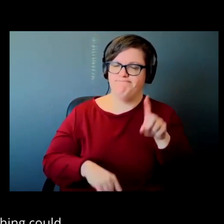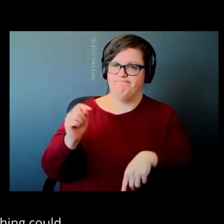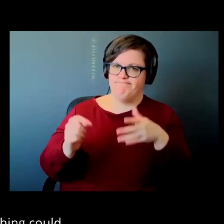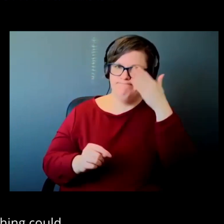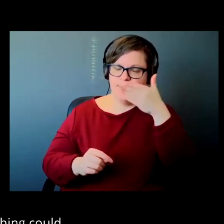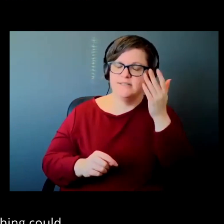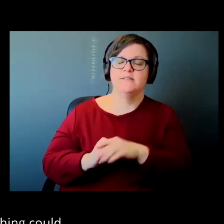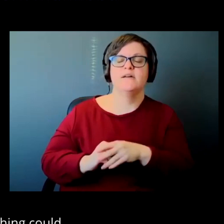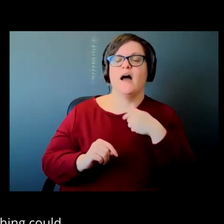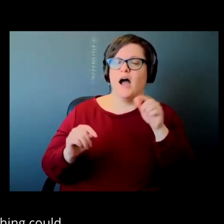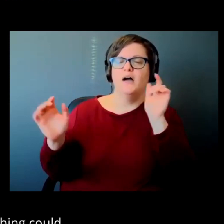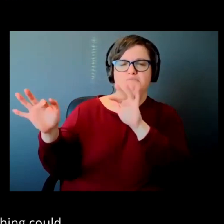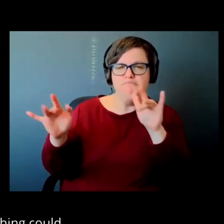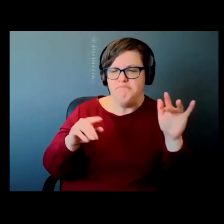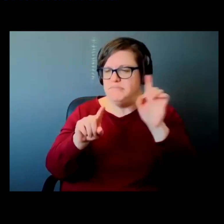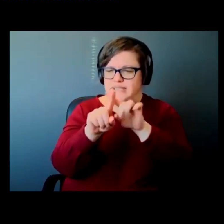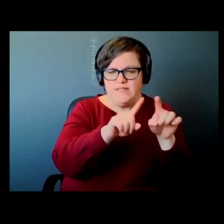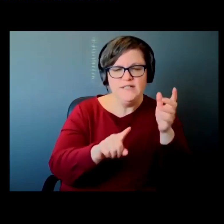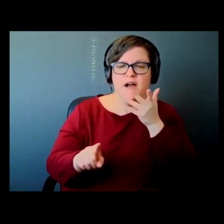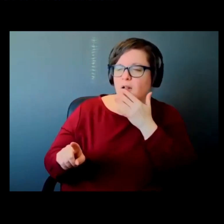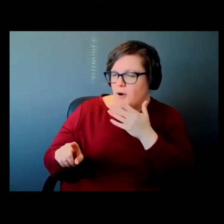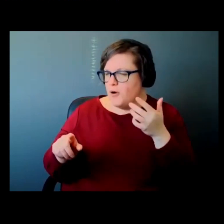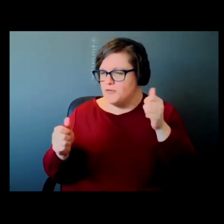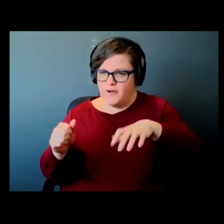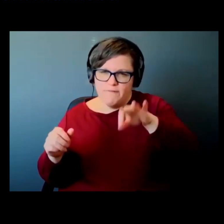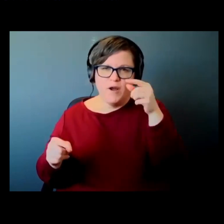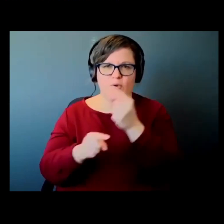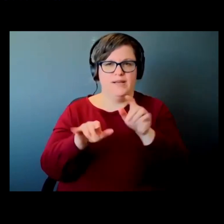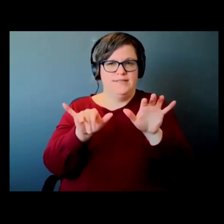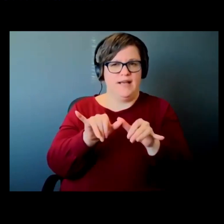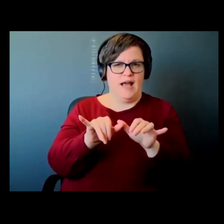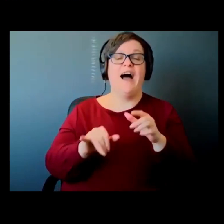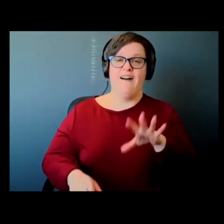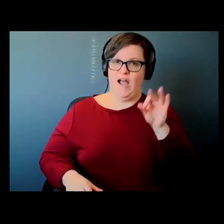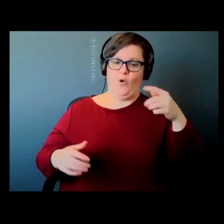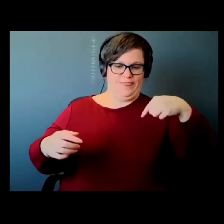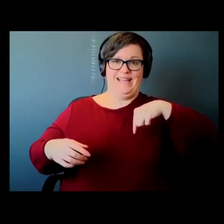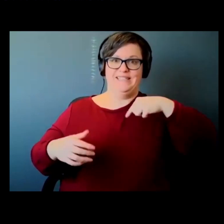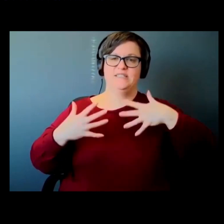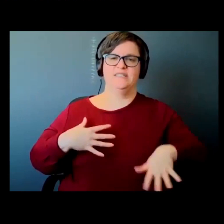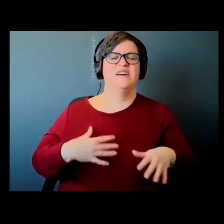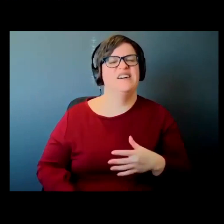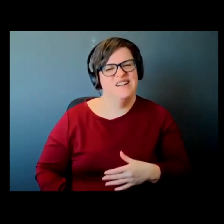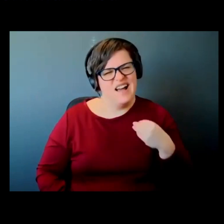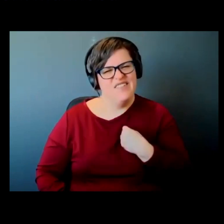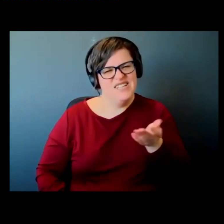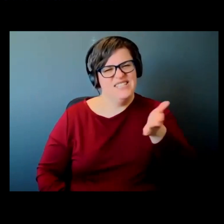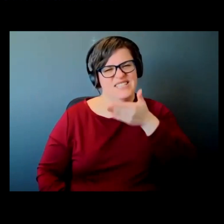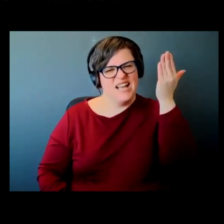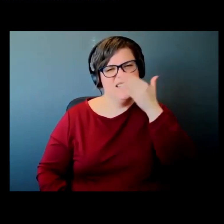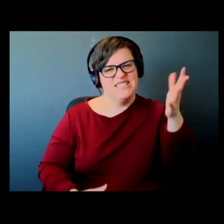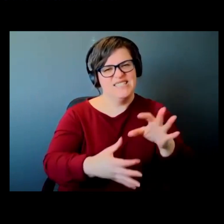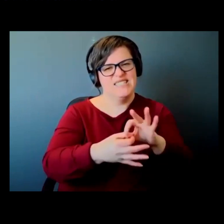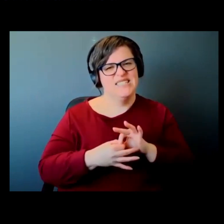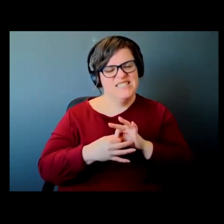could possibly fit or whatever. This is what I found. And it was scented. And at the time I couldn't